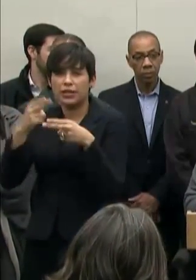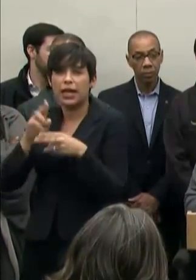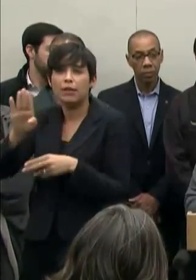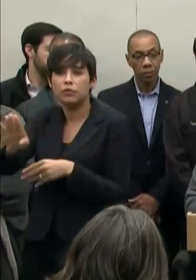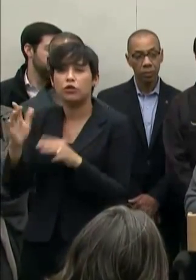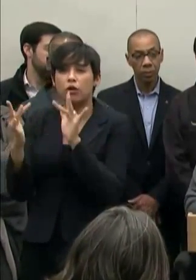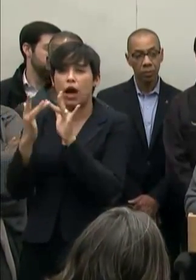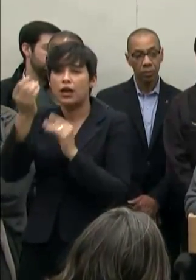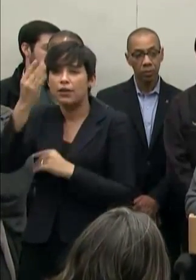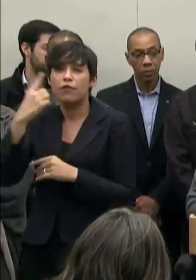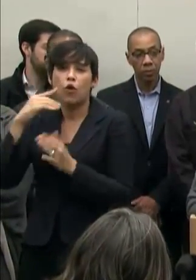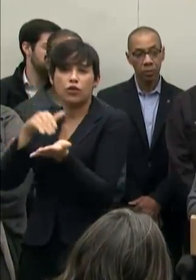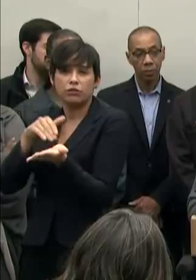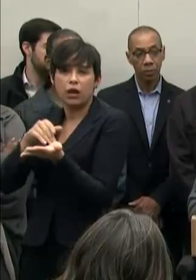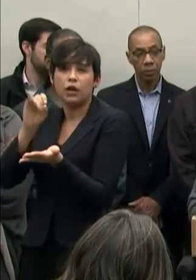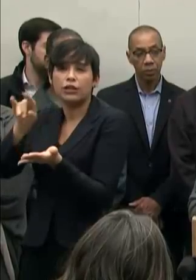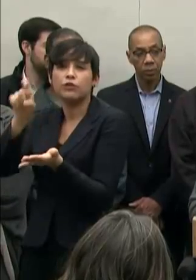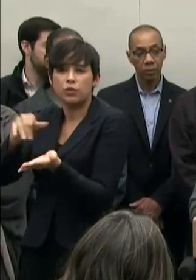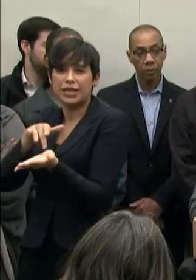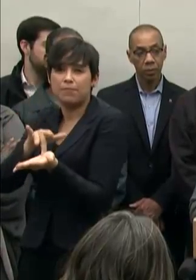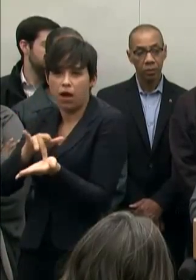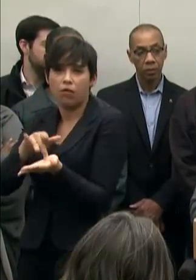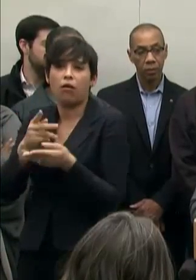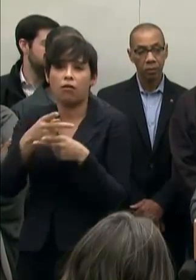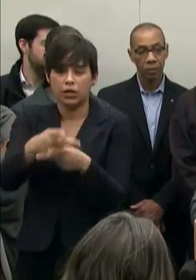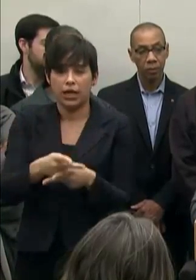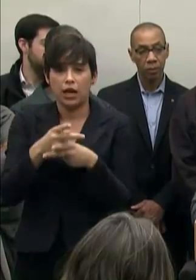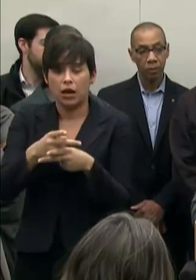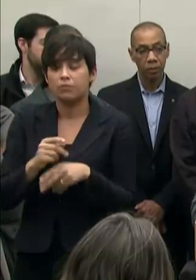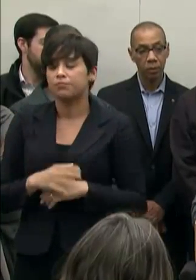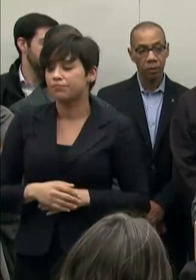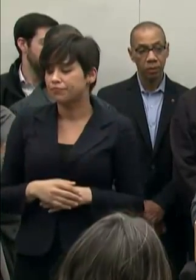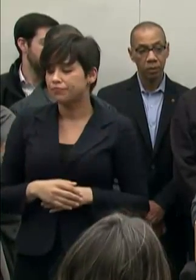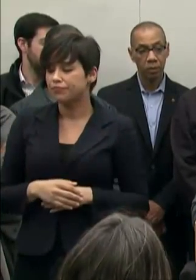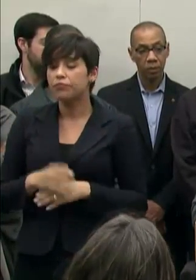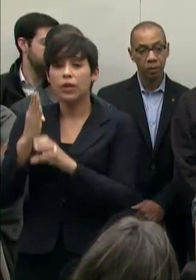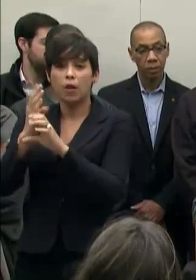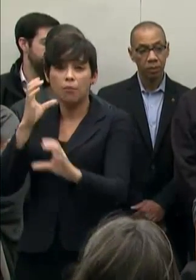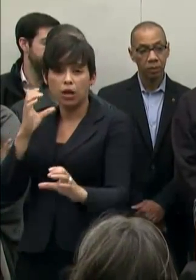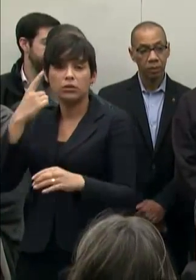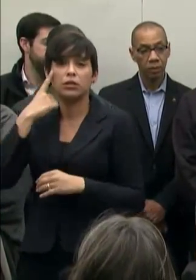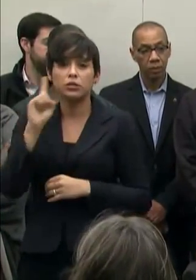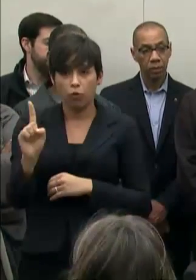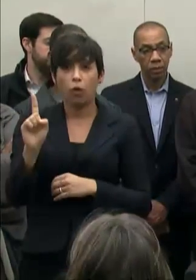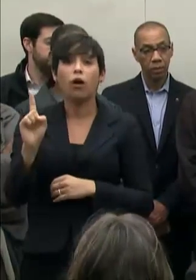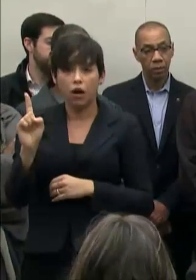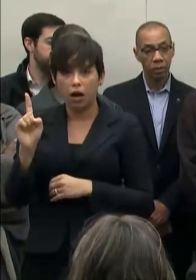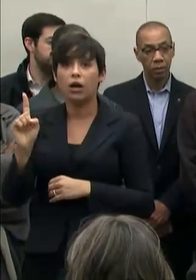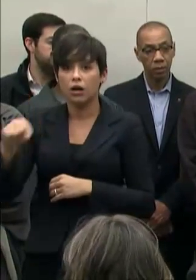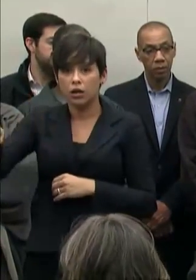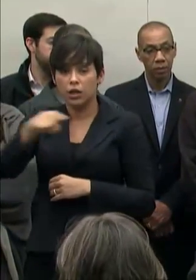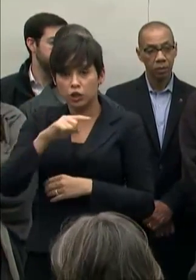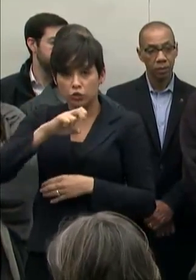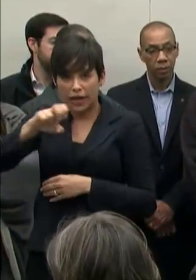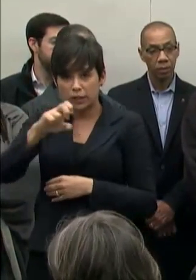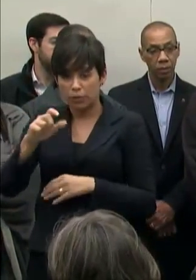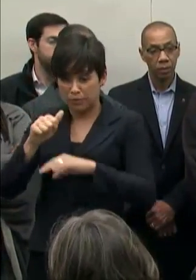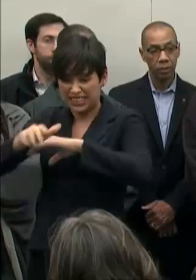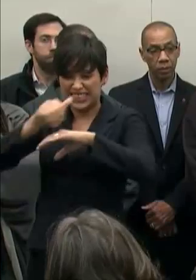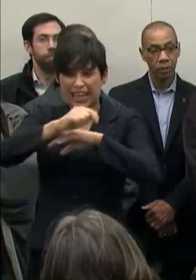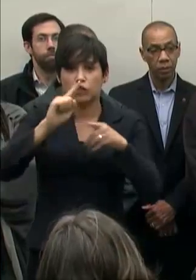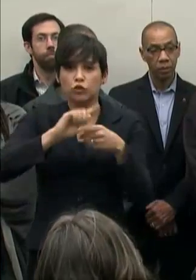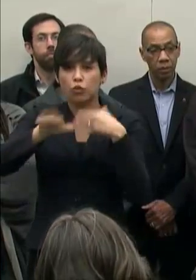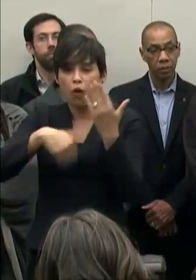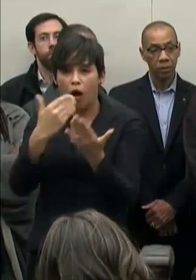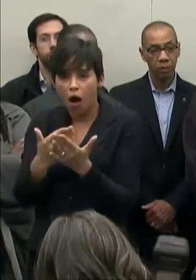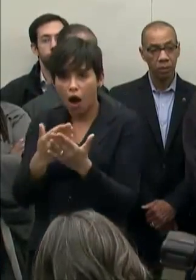need medical care. Buses provided by the Department of Education have been sent to all 26 public housing developments